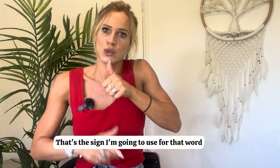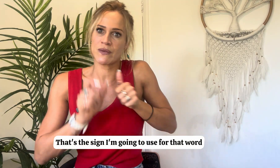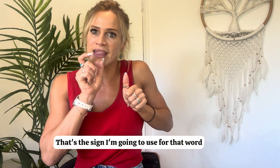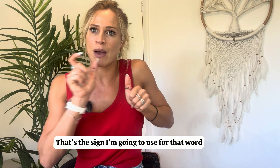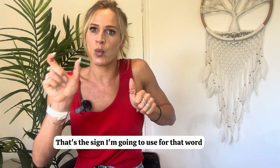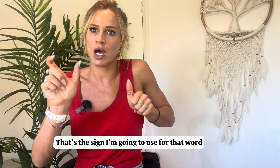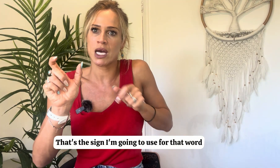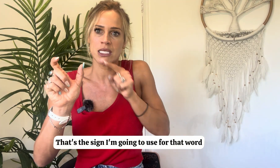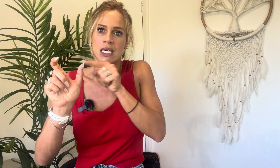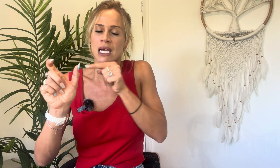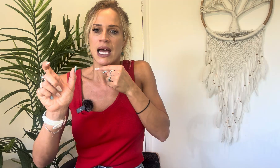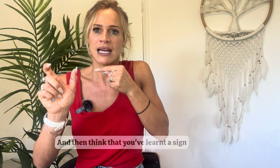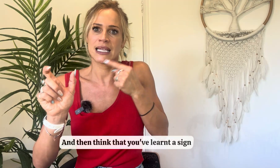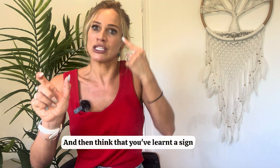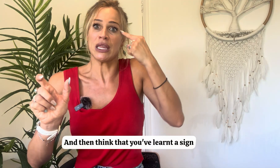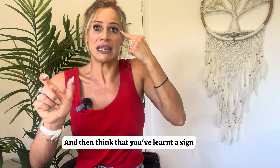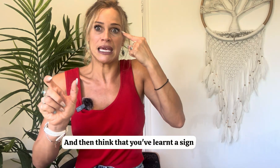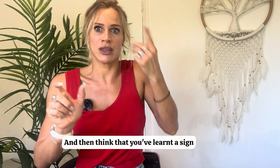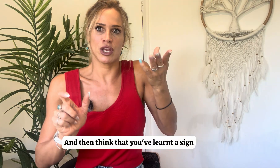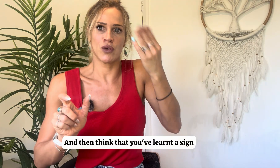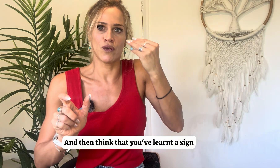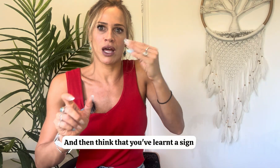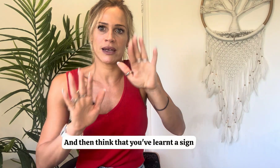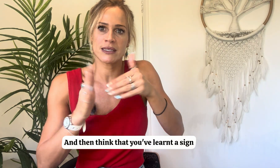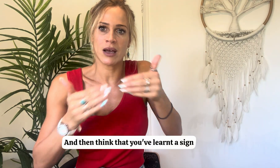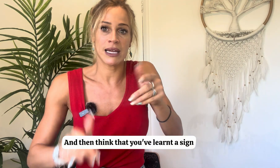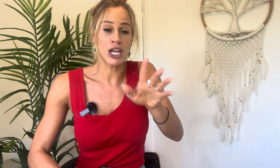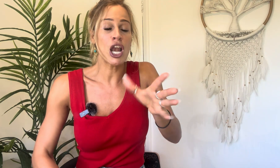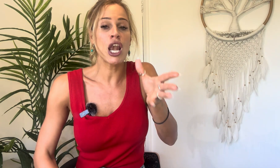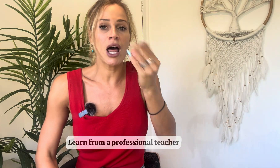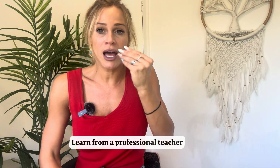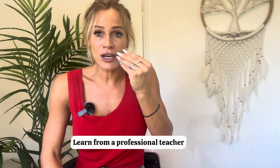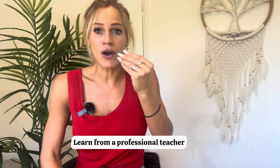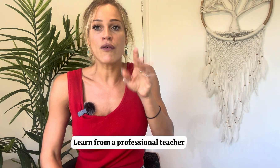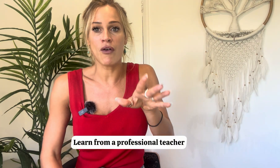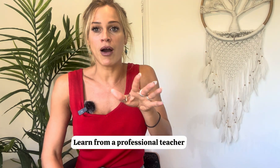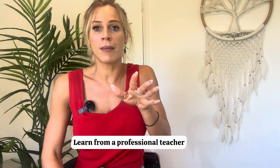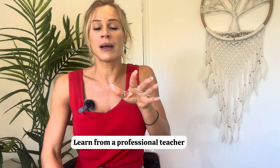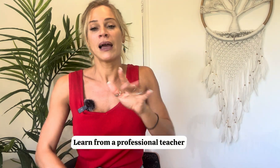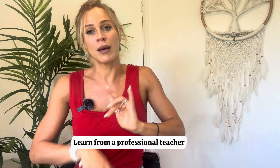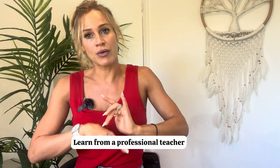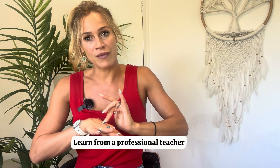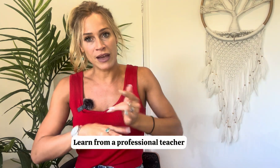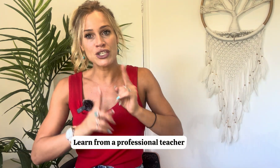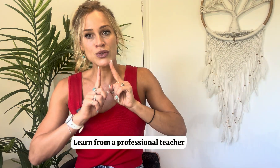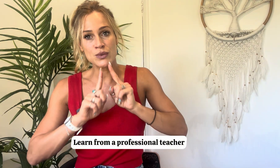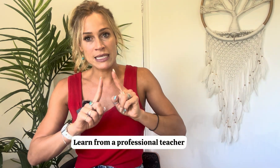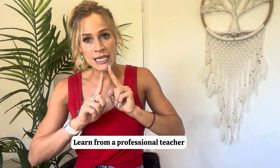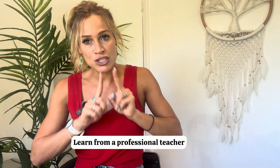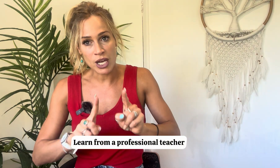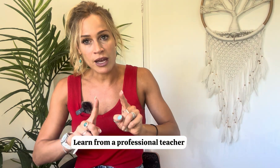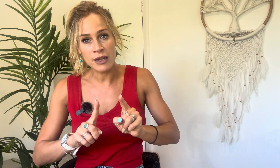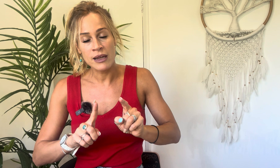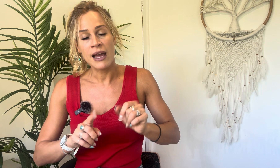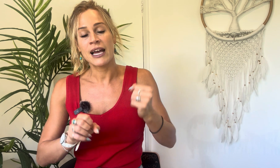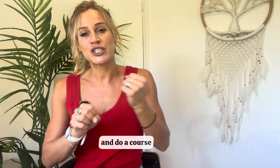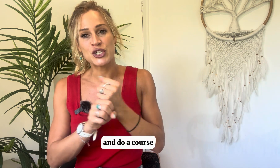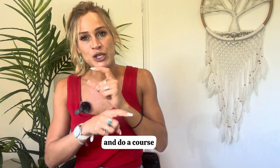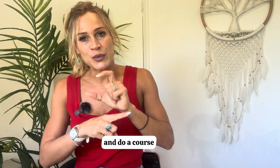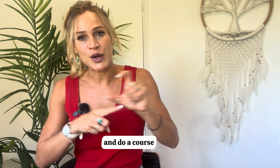for that word, and then think that you've learned a sign. Learn from a professional teacher and do a